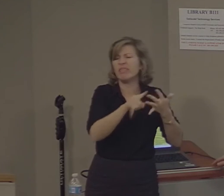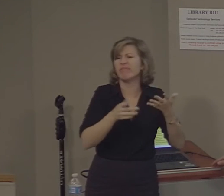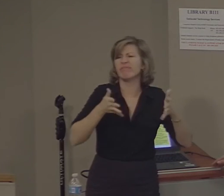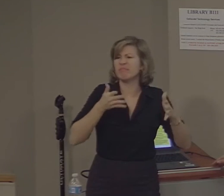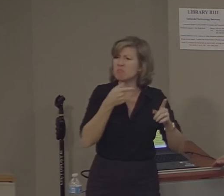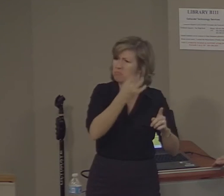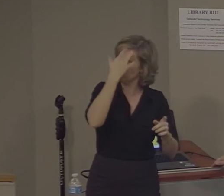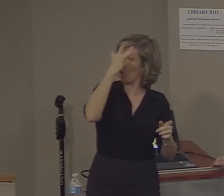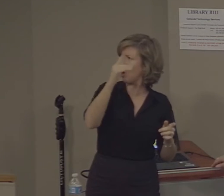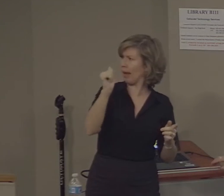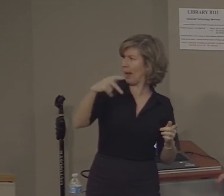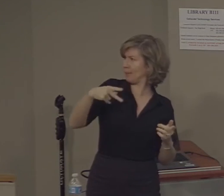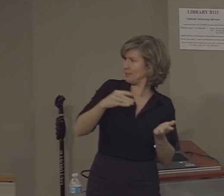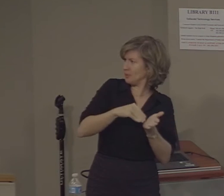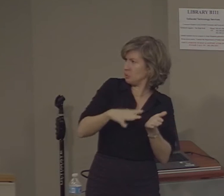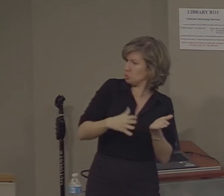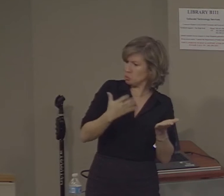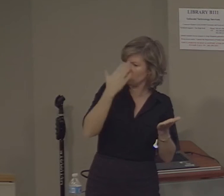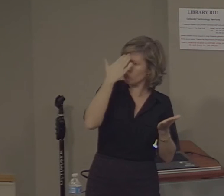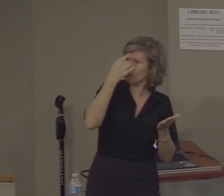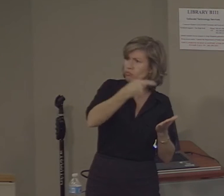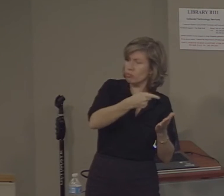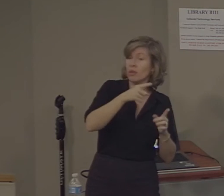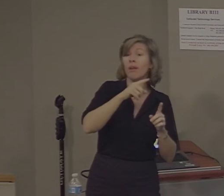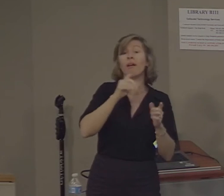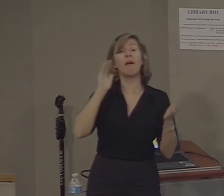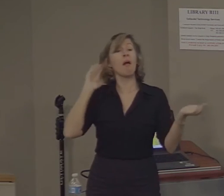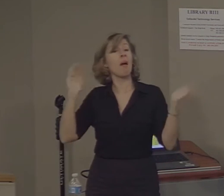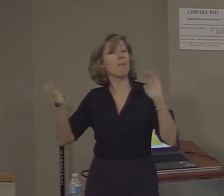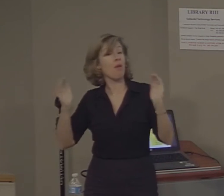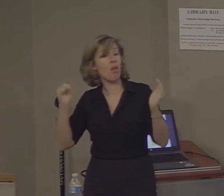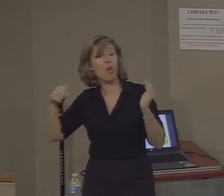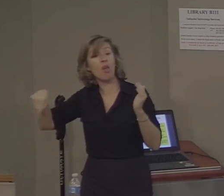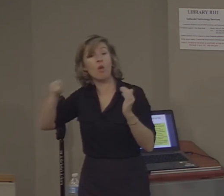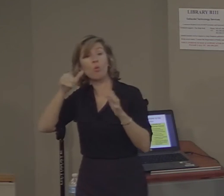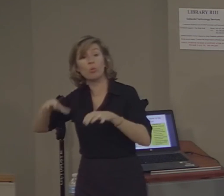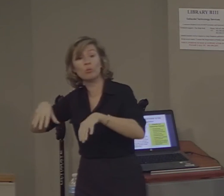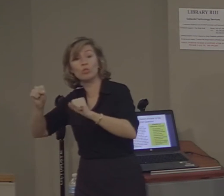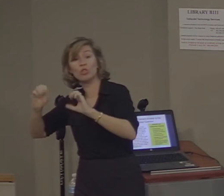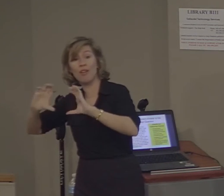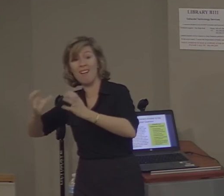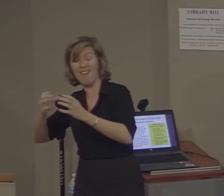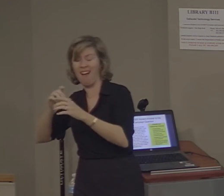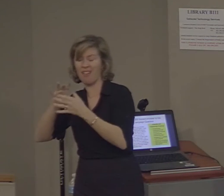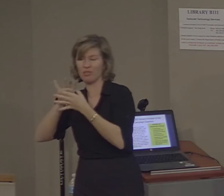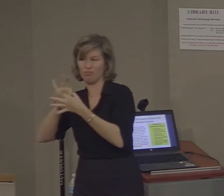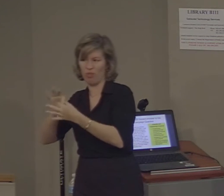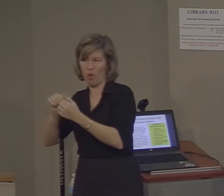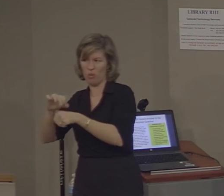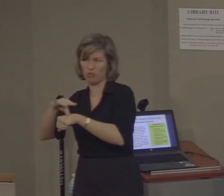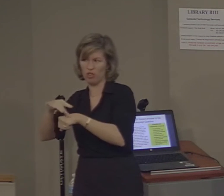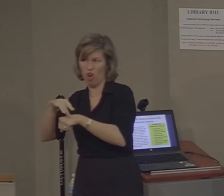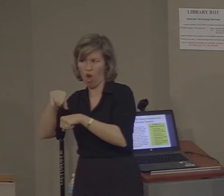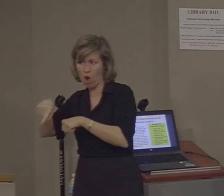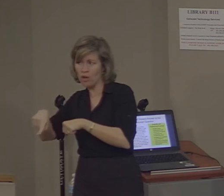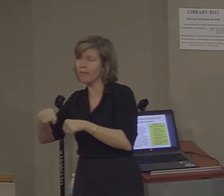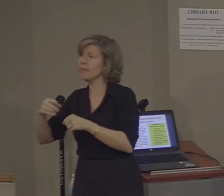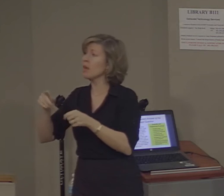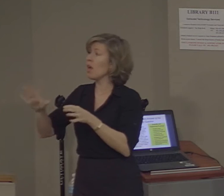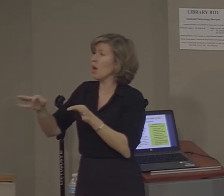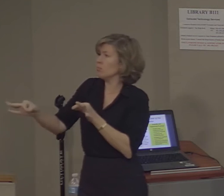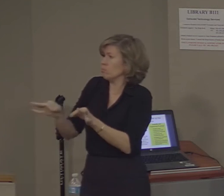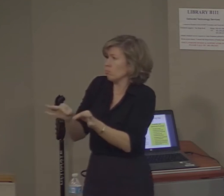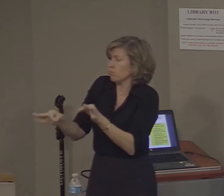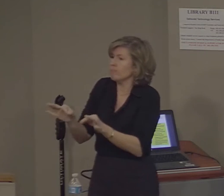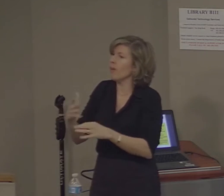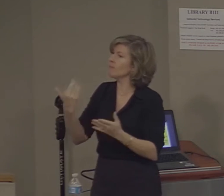smart people who had something to say. But the people who had taken the GIS class talk about finding data